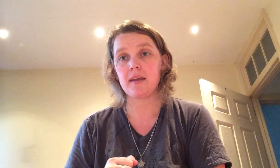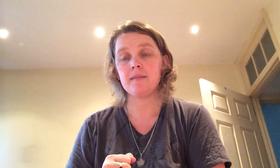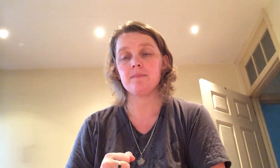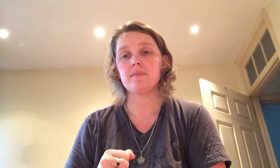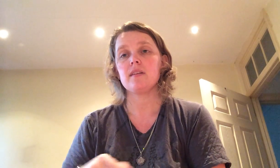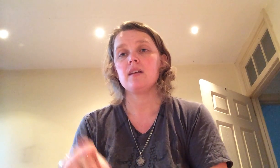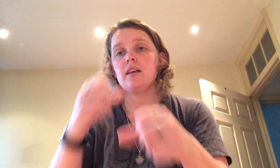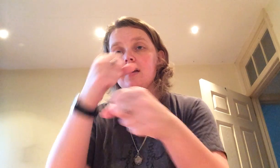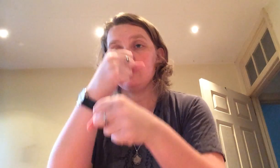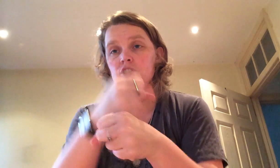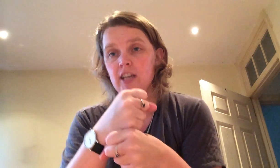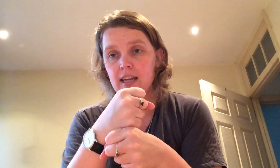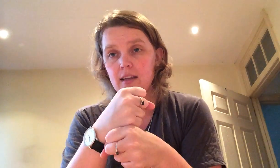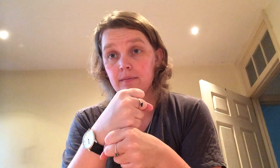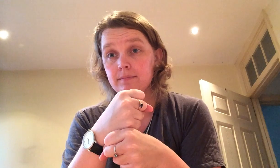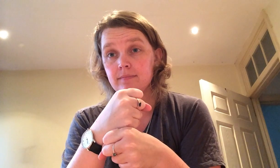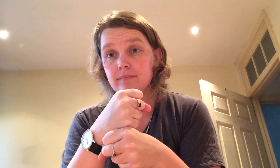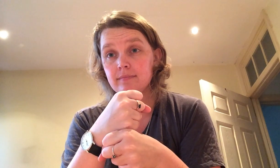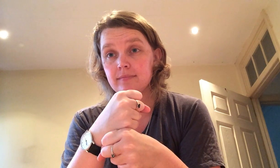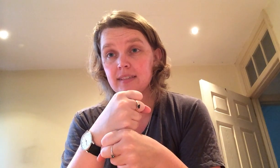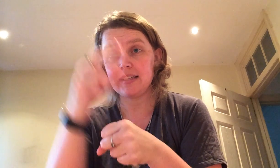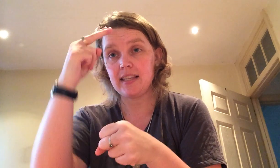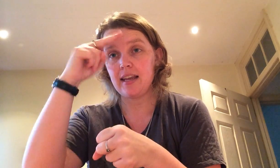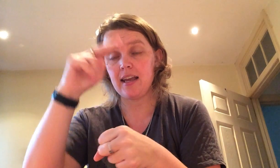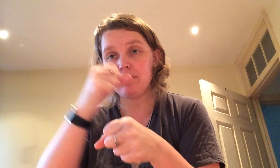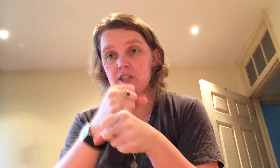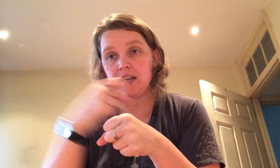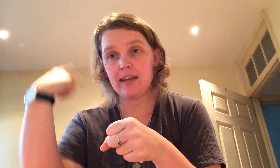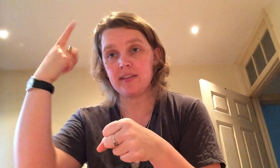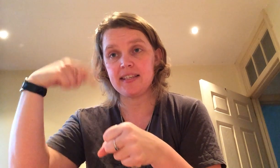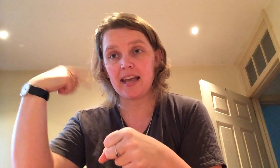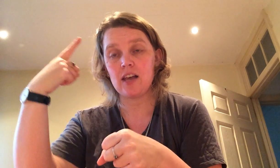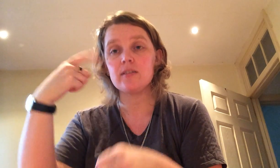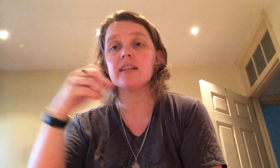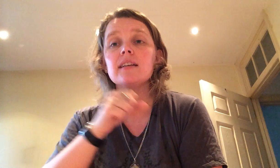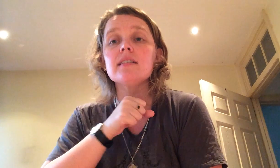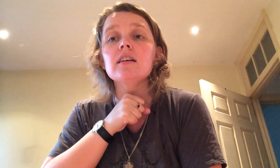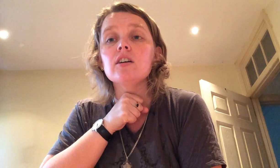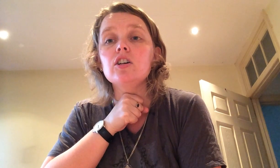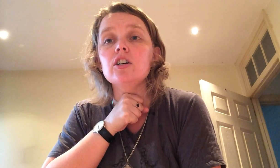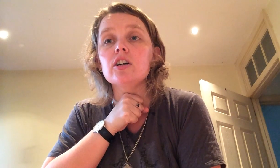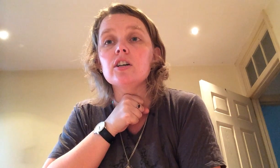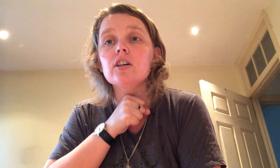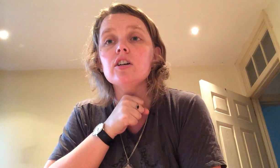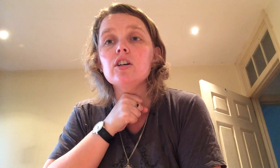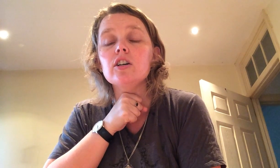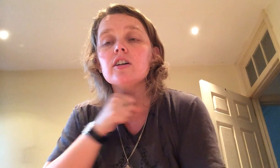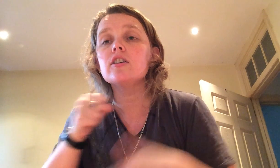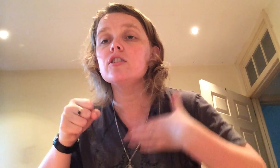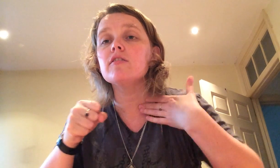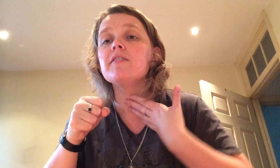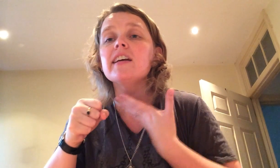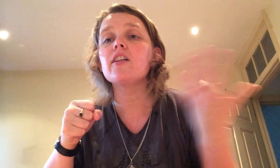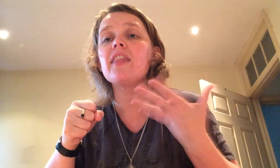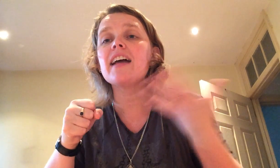okay. G is the name, G, and the sound is G, G, because you can feel that's